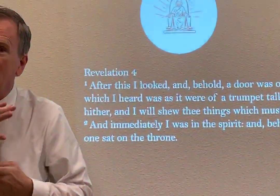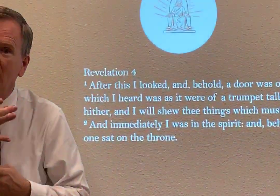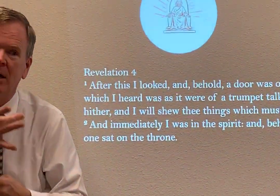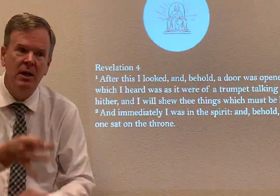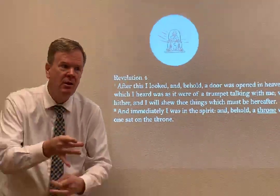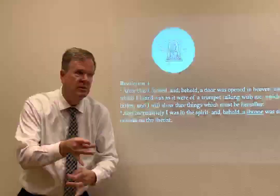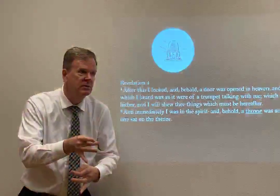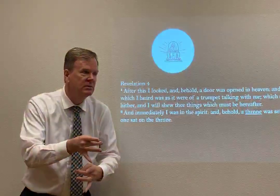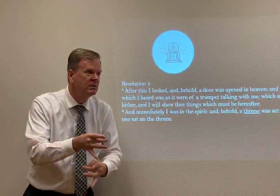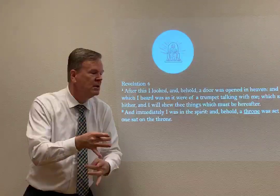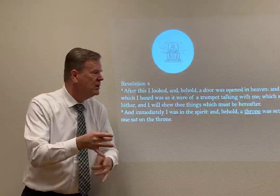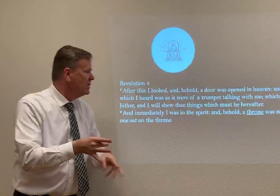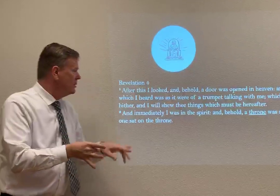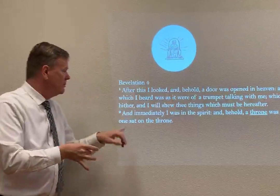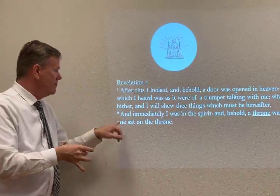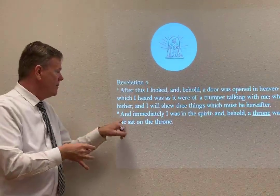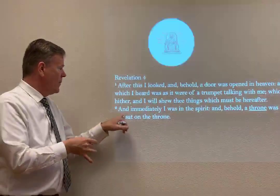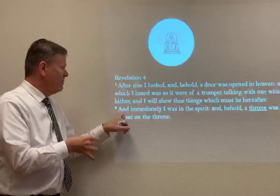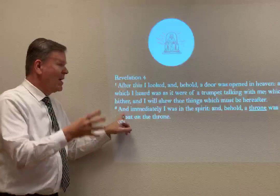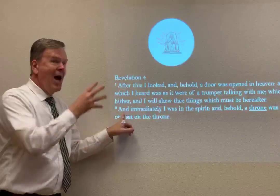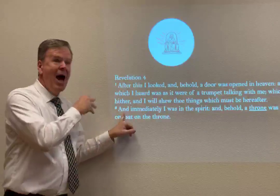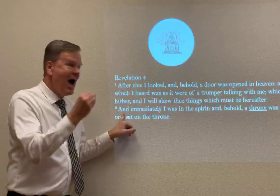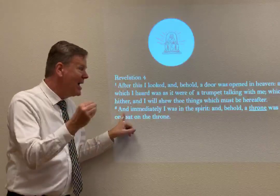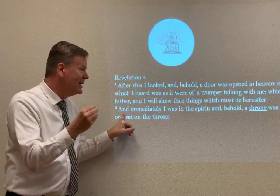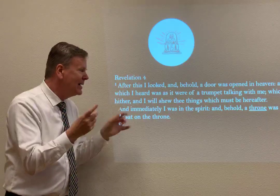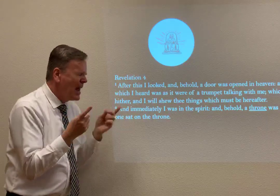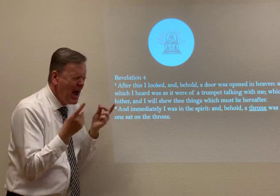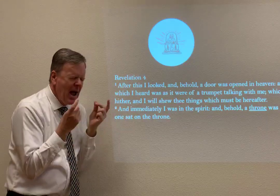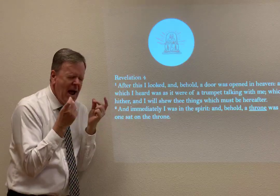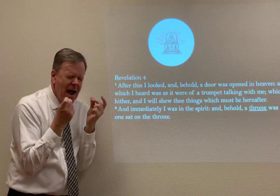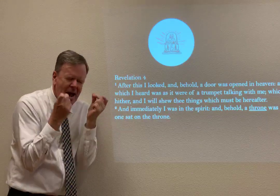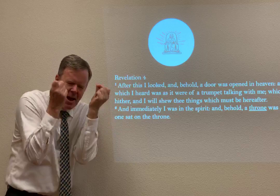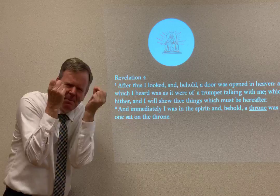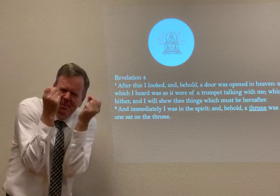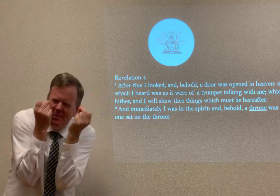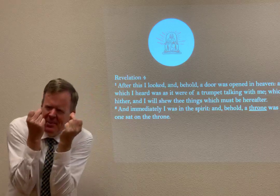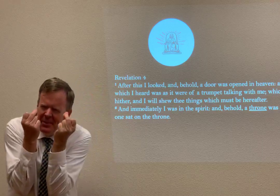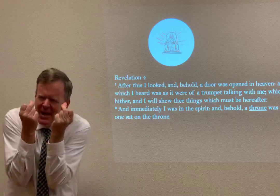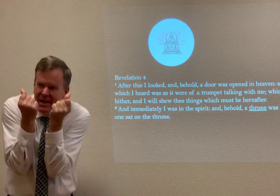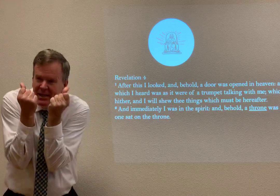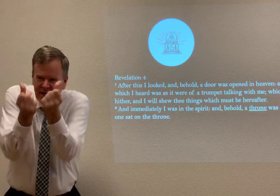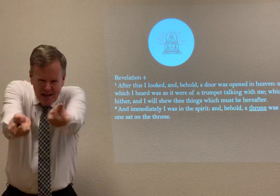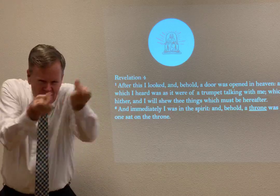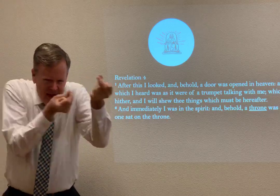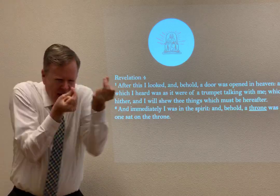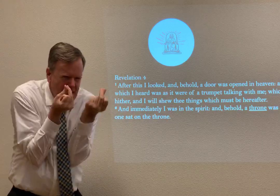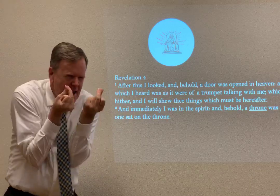This is interesting. In verse 2, and immediately.